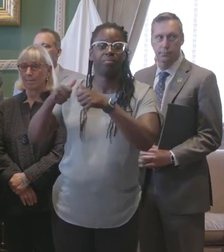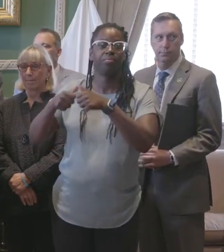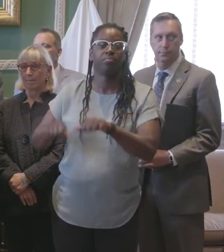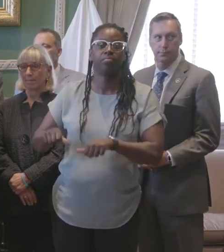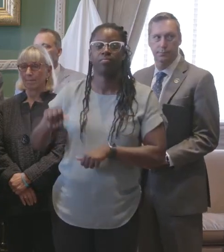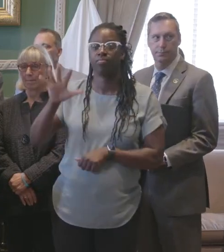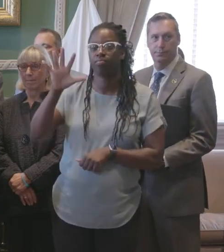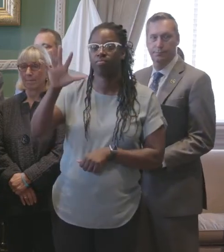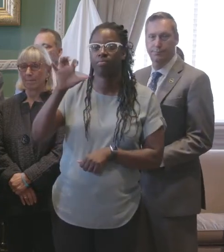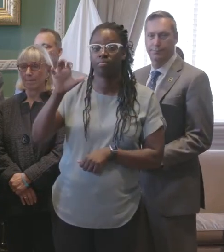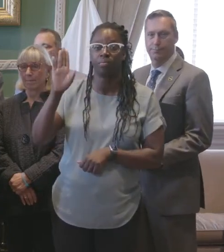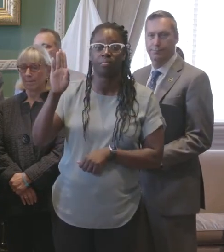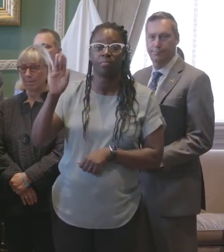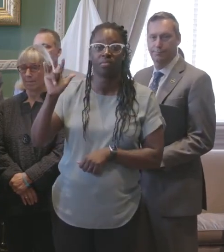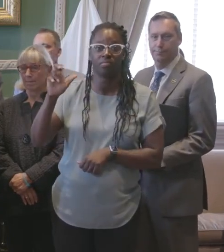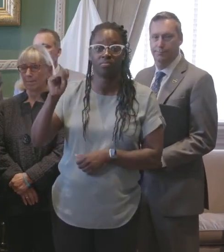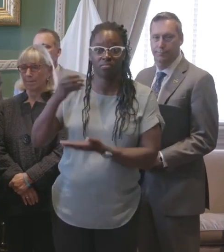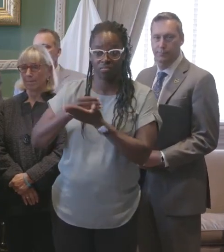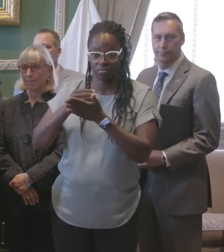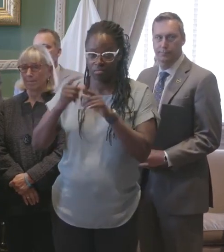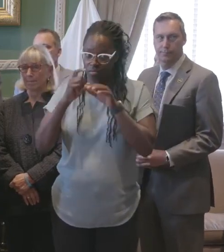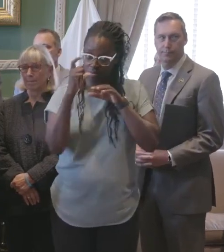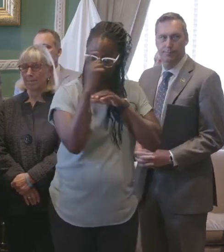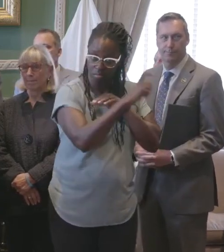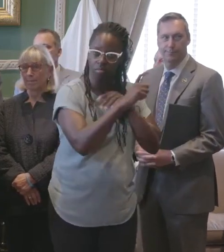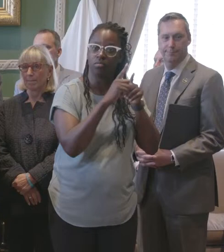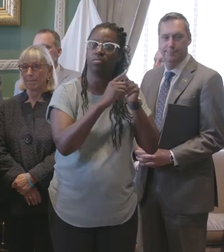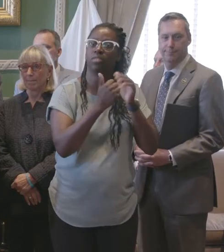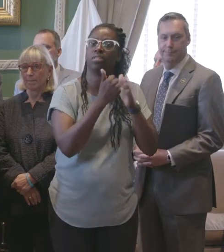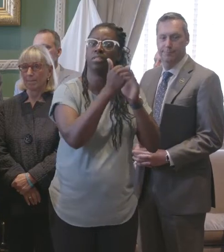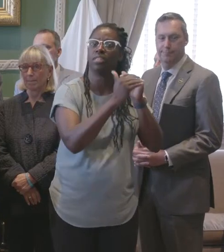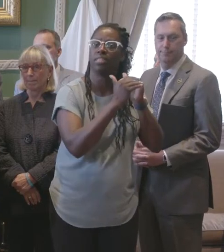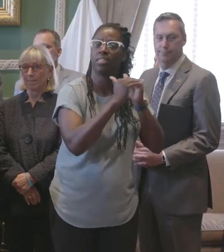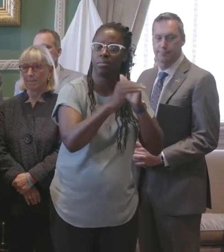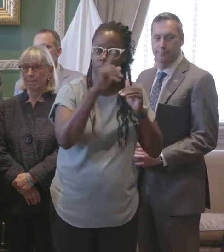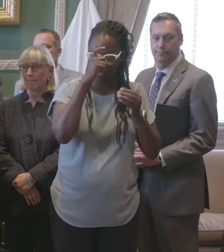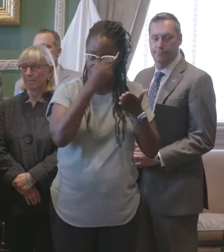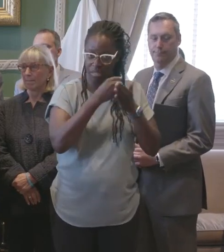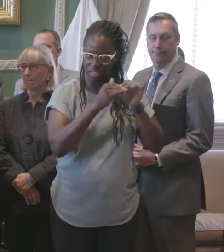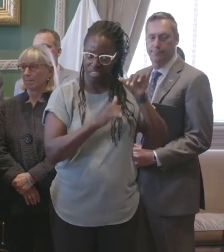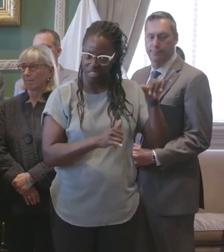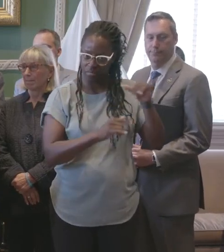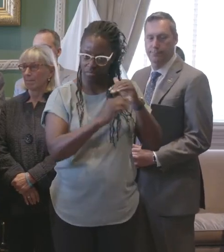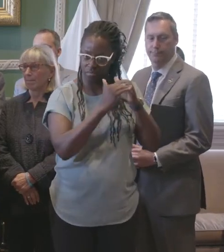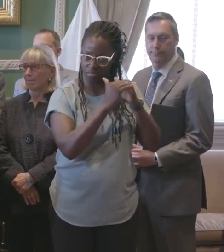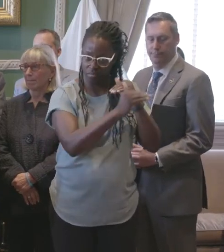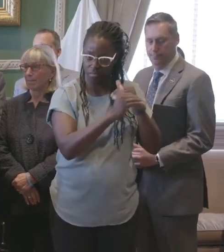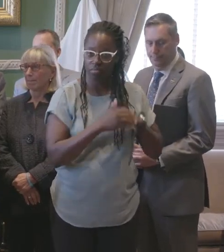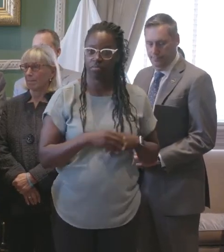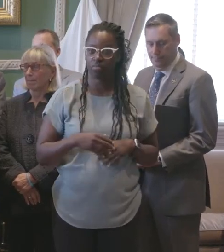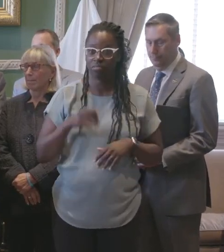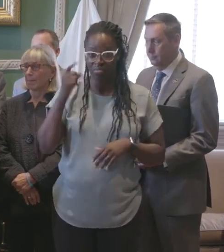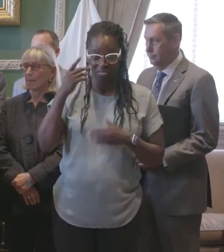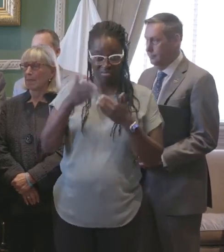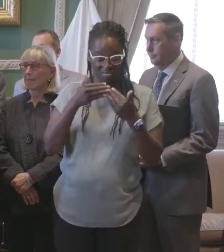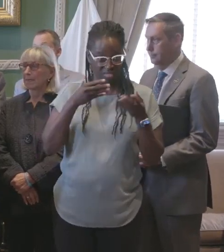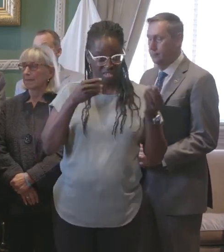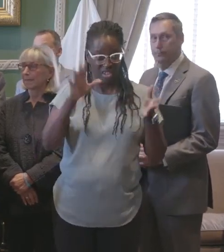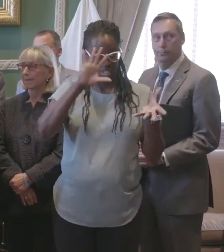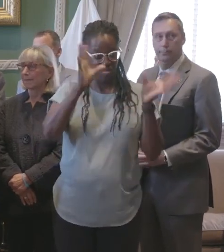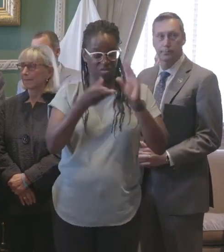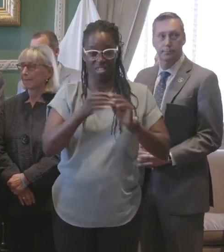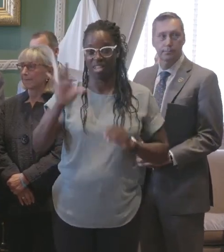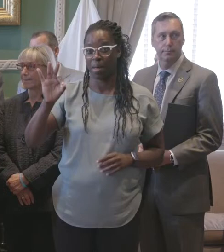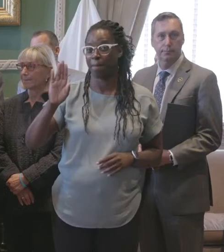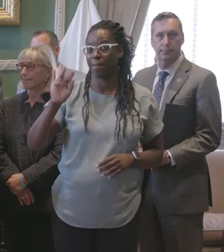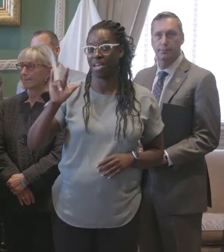or so into the stabilization fund, which will bring that balance close to $9 billion. And it's something we're all very, very proud of, that